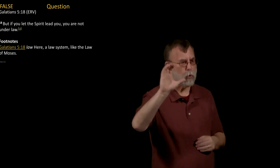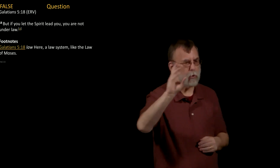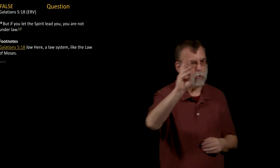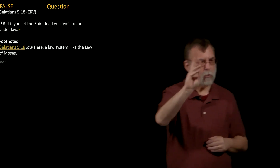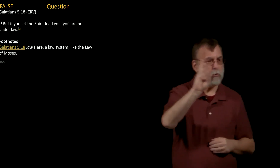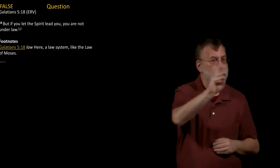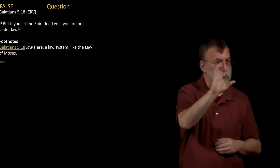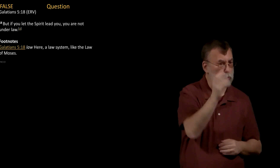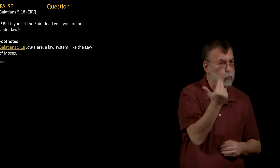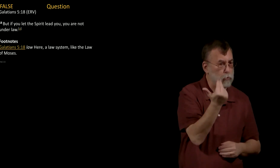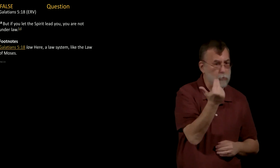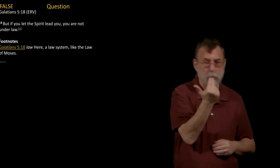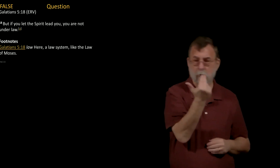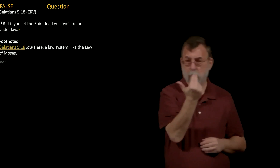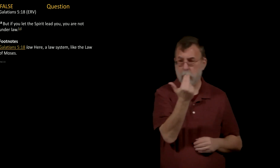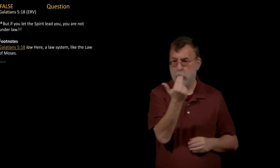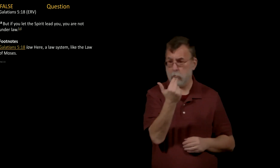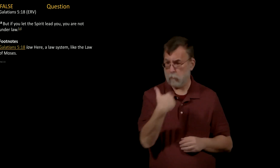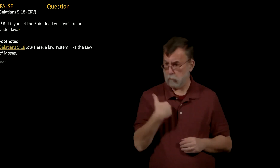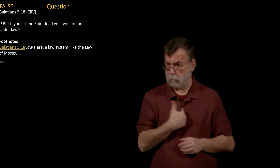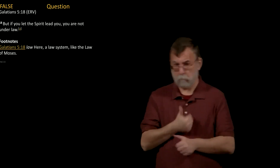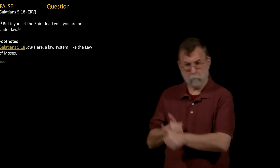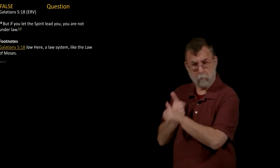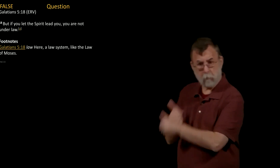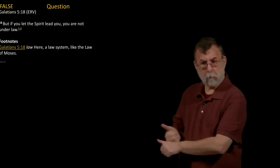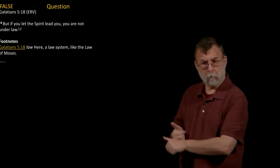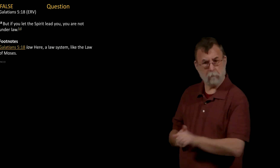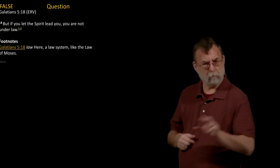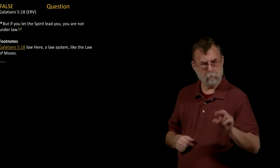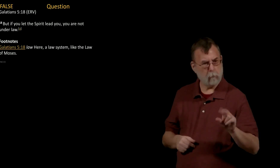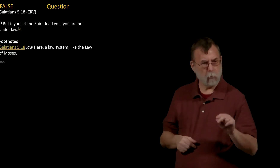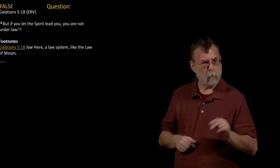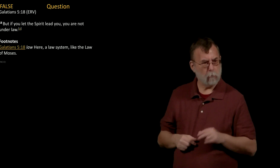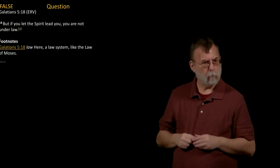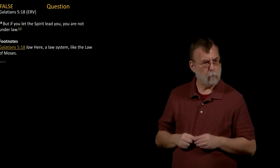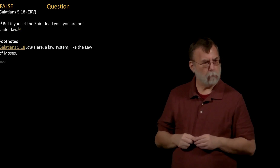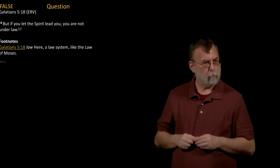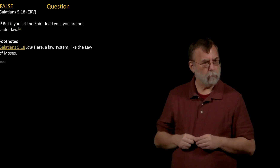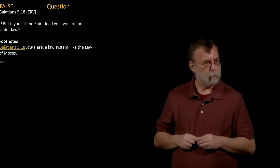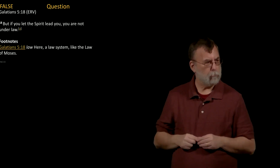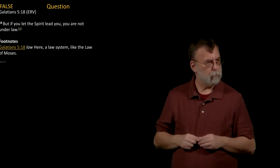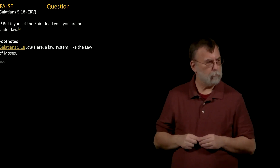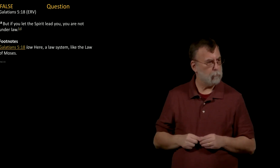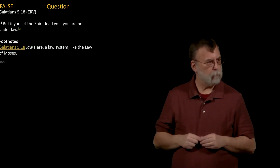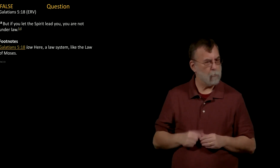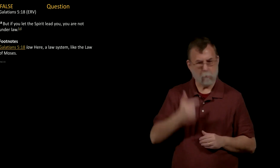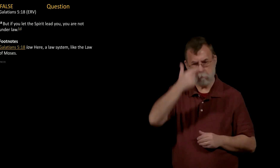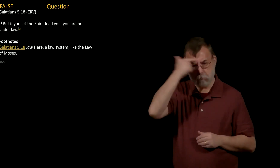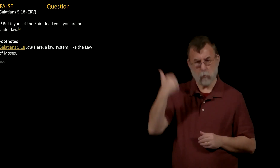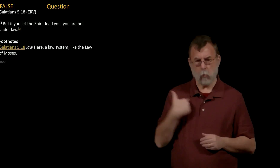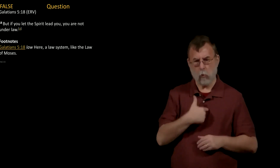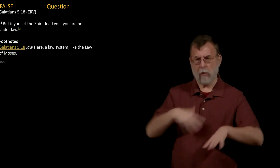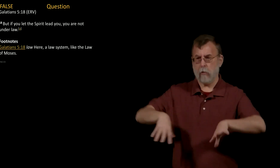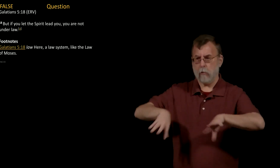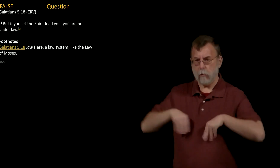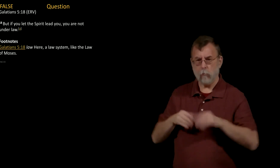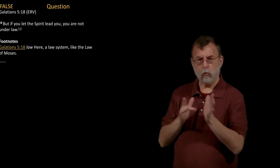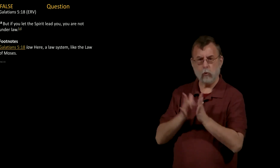think 600 laws, 613 laws that we follow. But no, because we